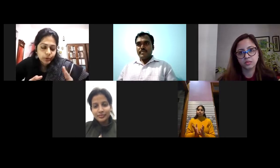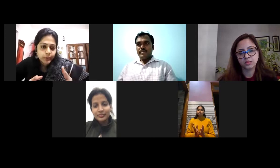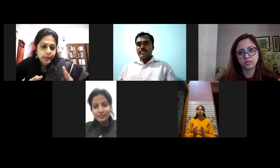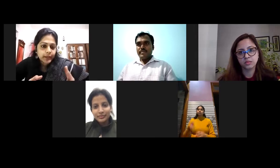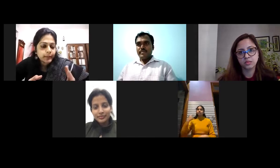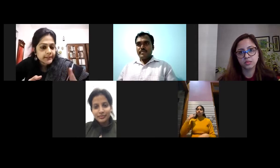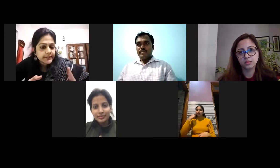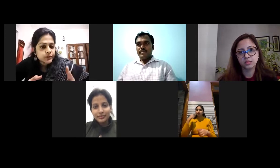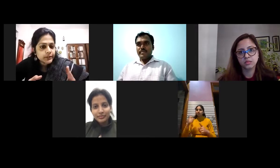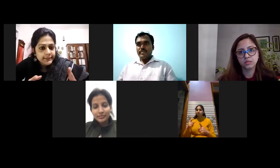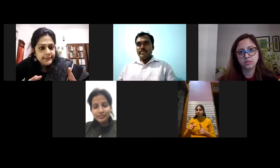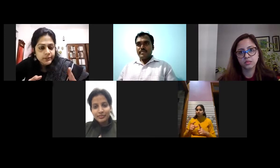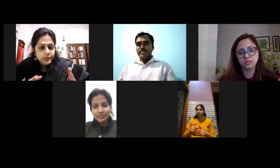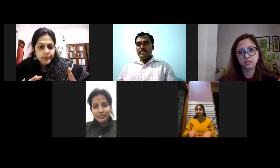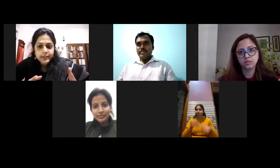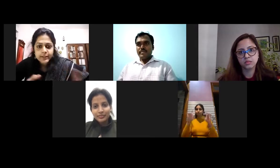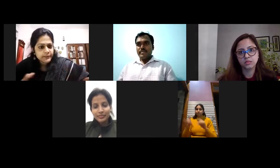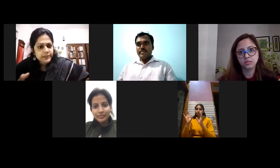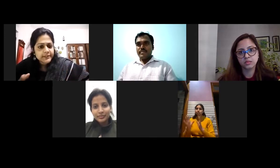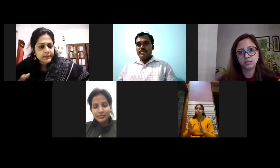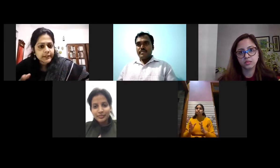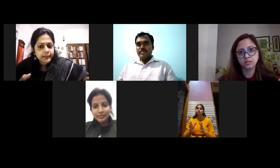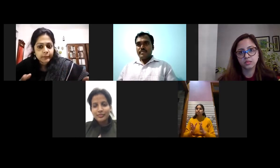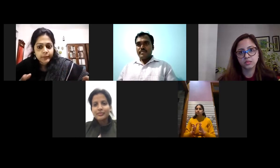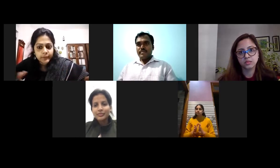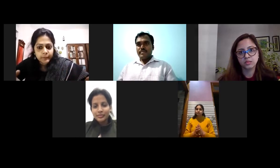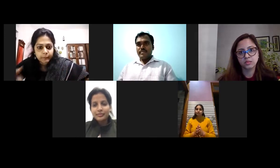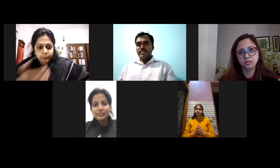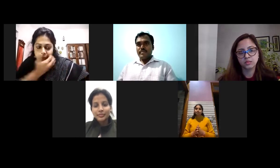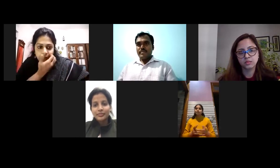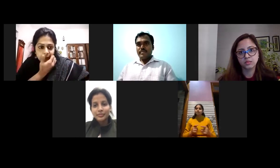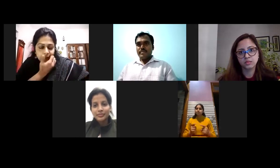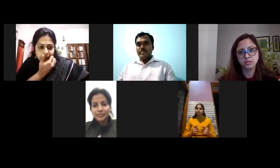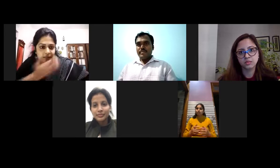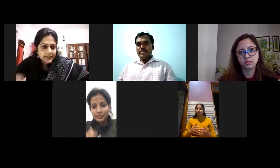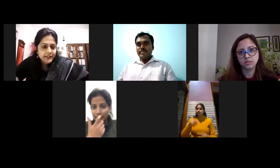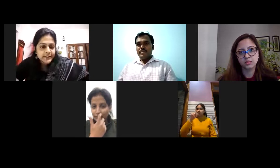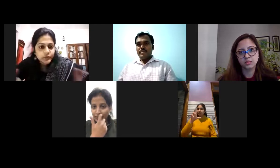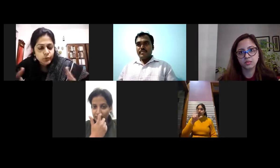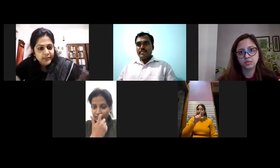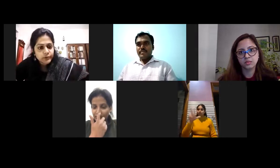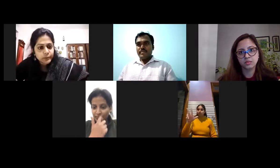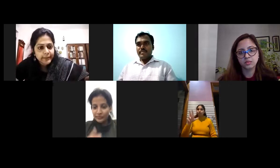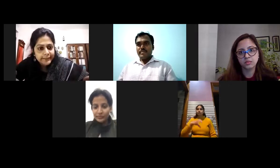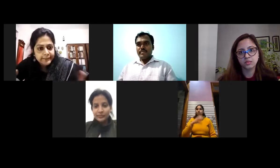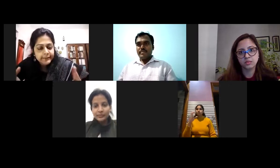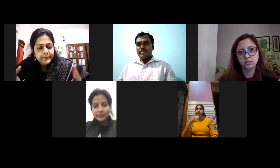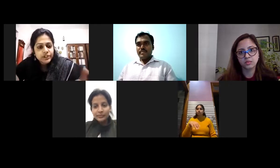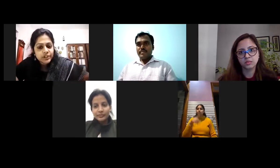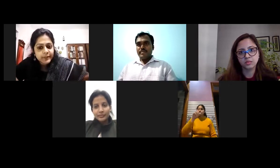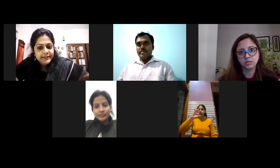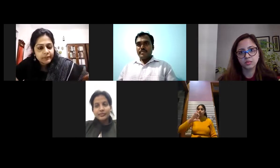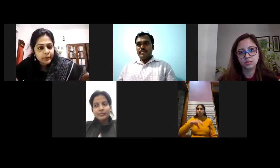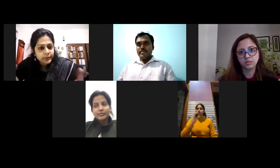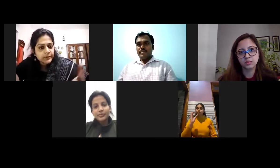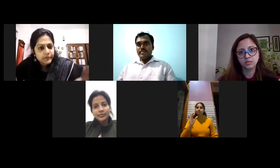And you're looking at how 18th century, 19th century, especially since we are dealing with, in the sense of the two texts, you're looking at England